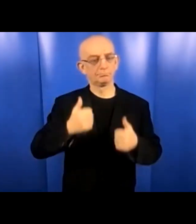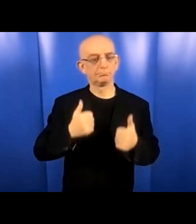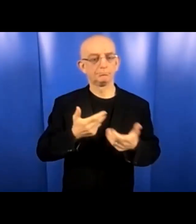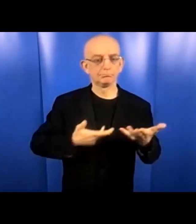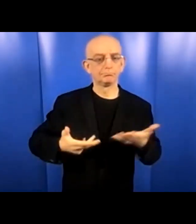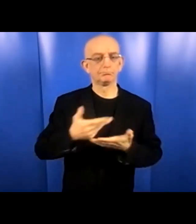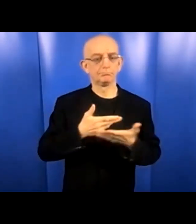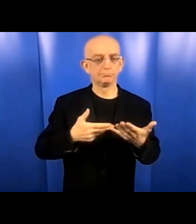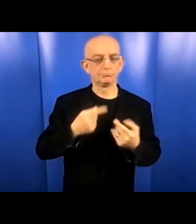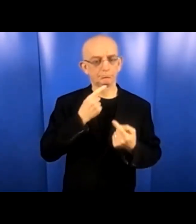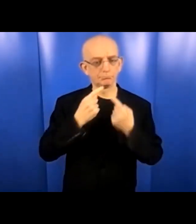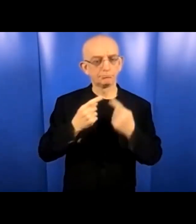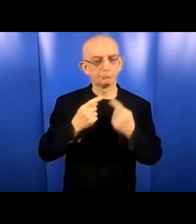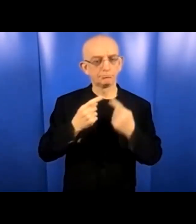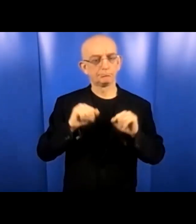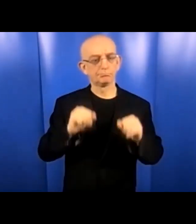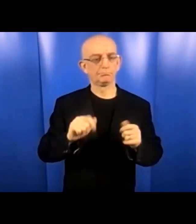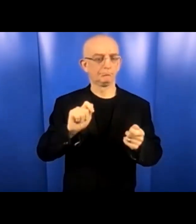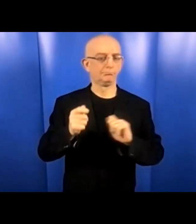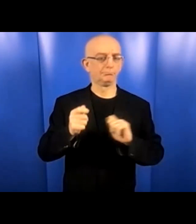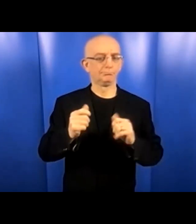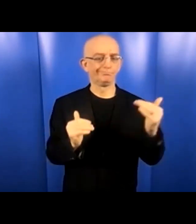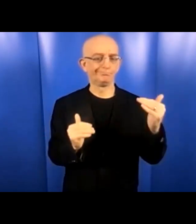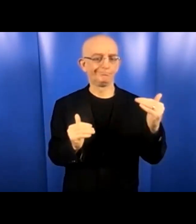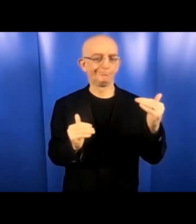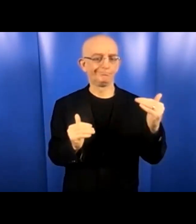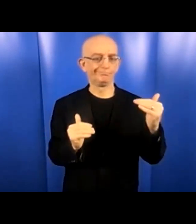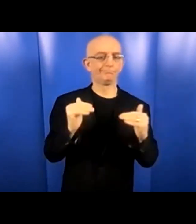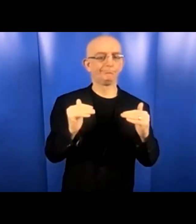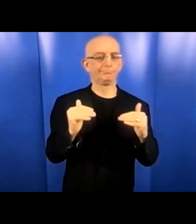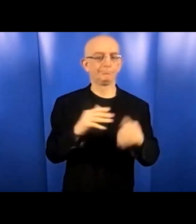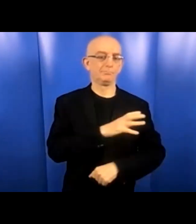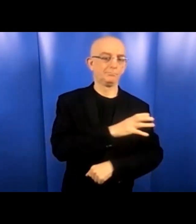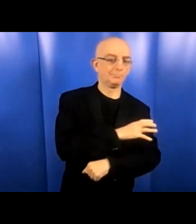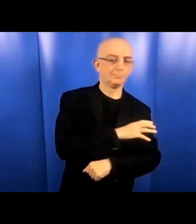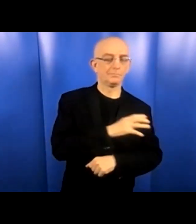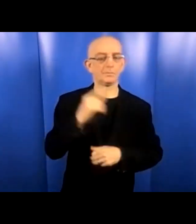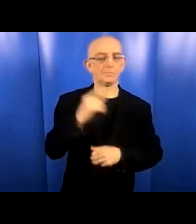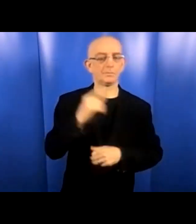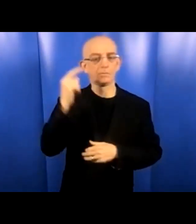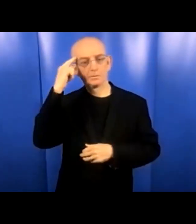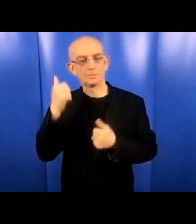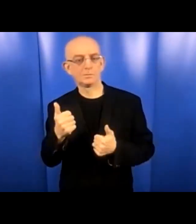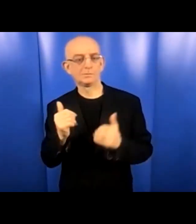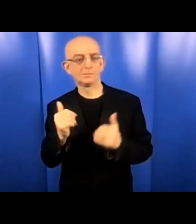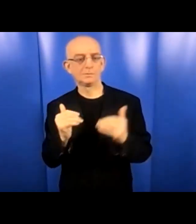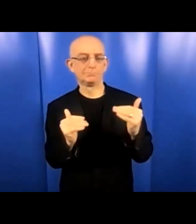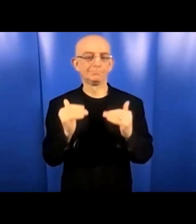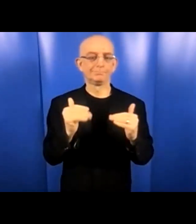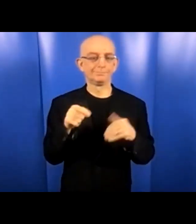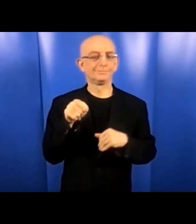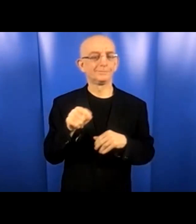the imbalance of power, and wisdom, you know, on all levels from all sides. I think it's been a really,